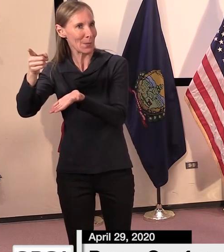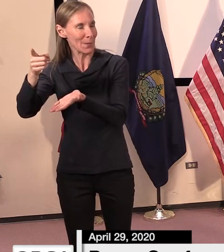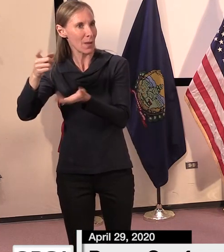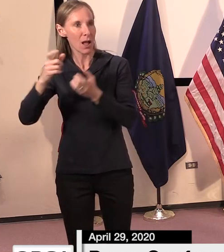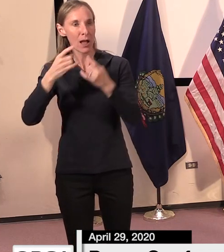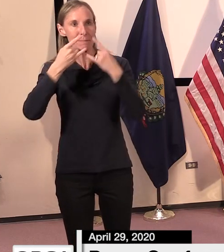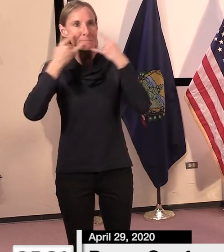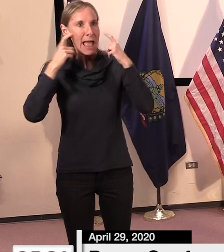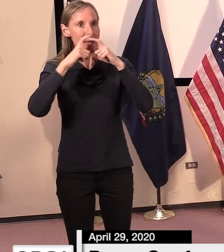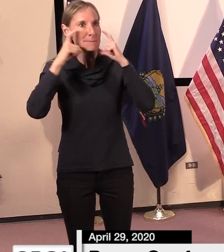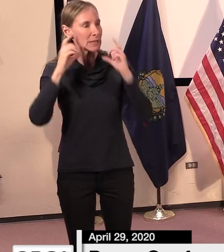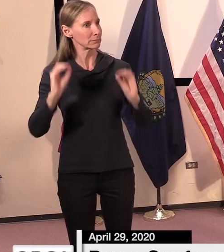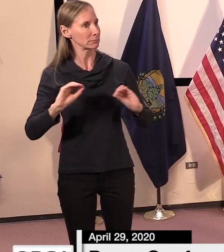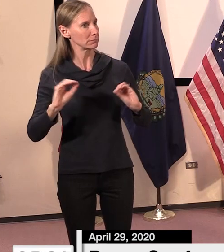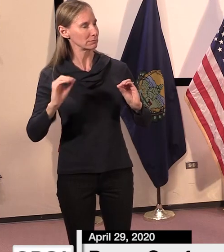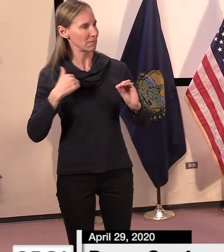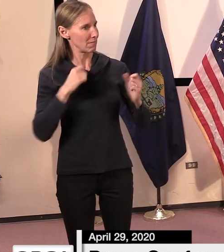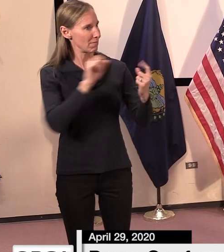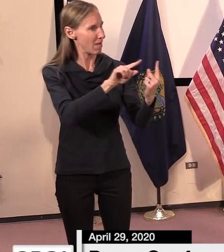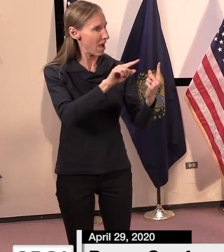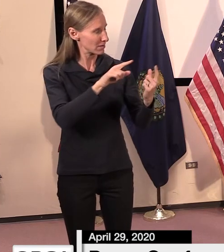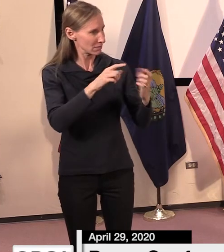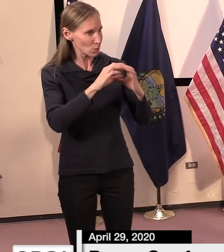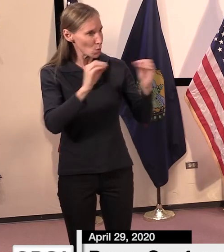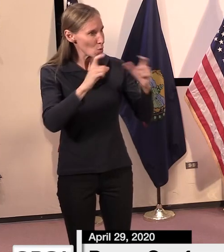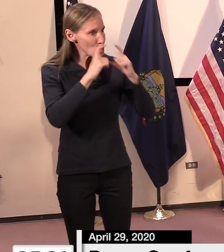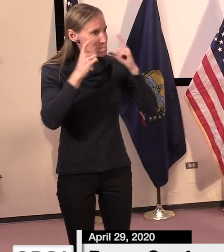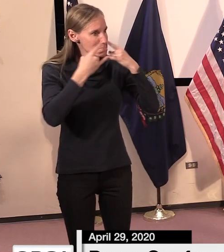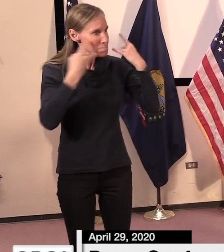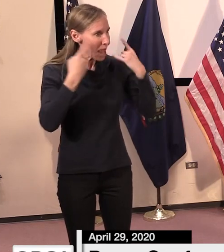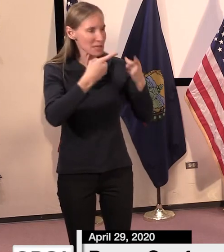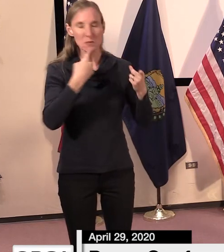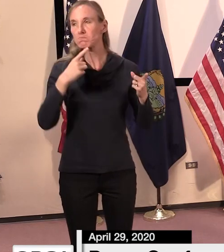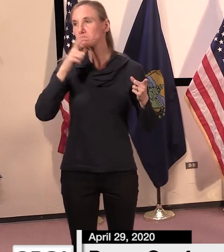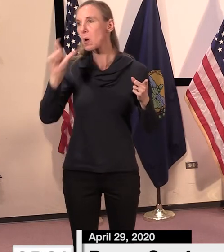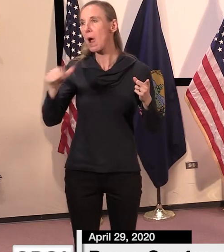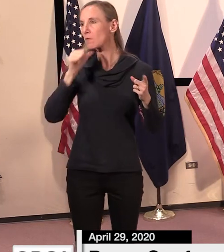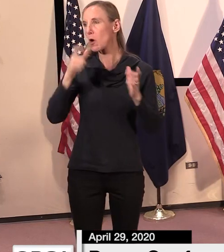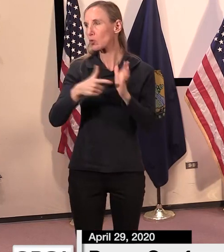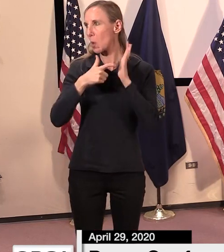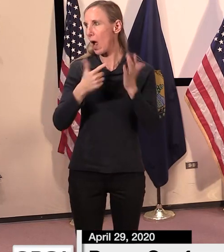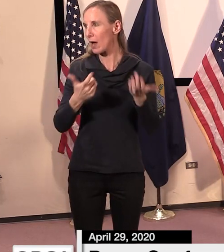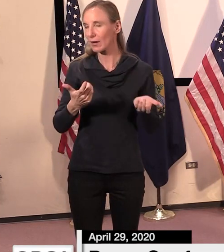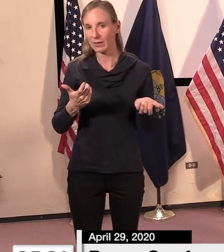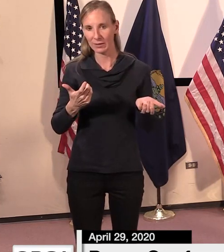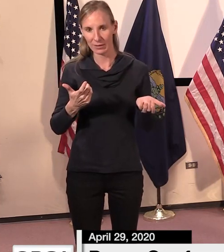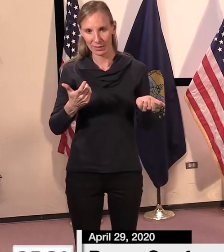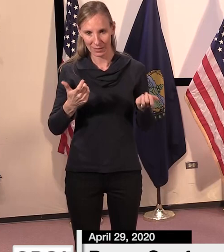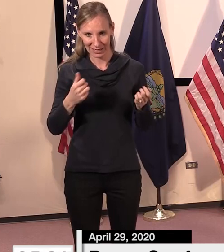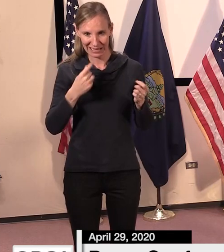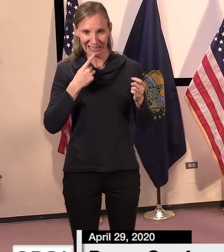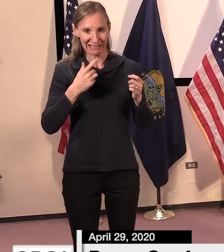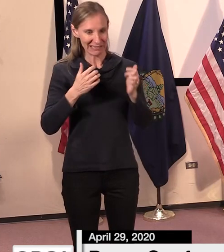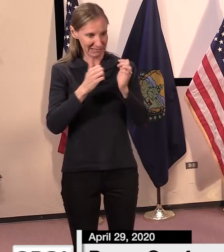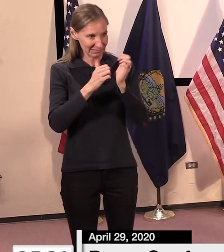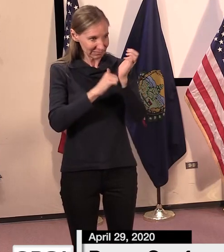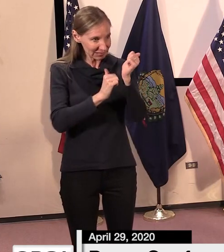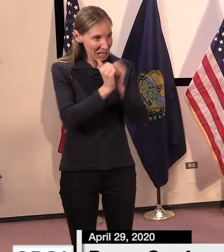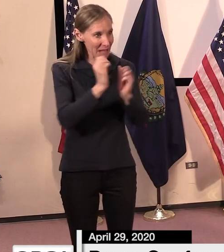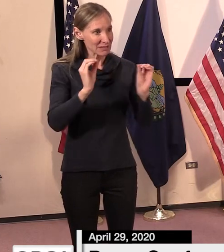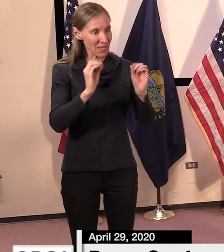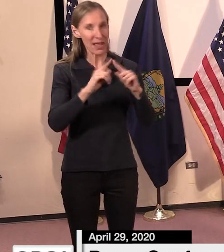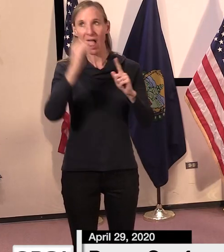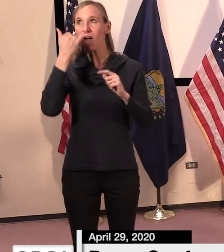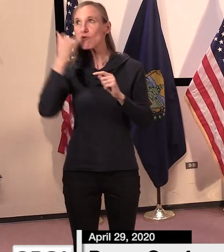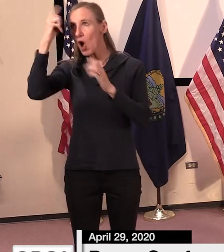they recommend that their drivers delivering packages should wear masks and gloves, they cannot require it. And he